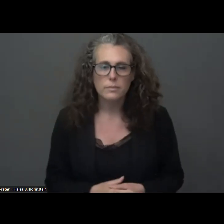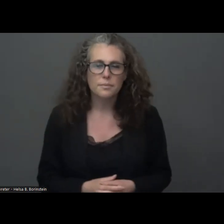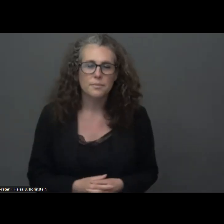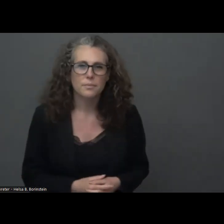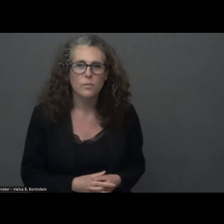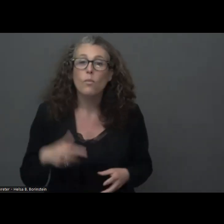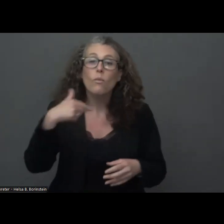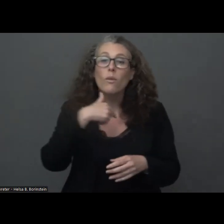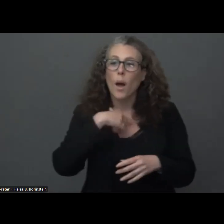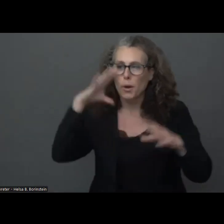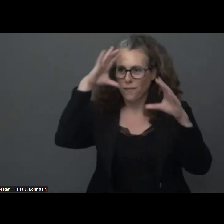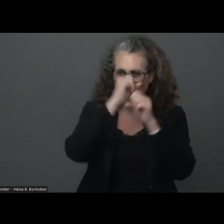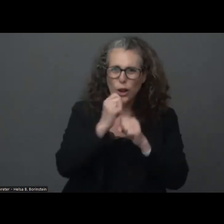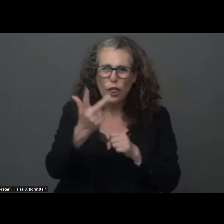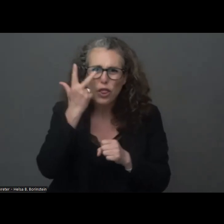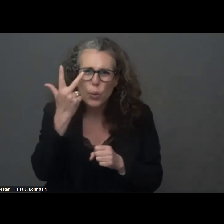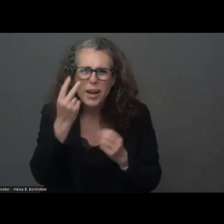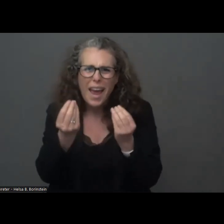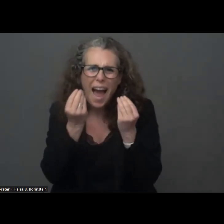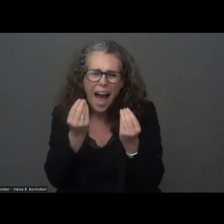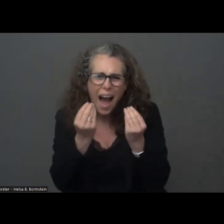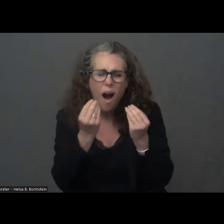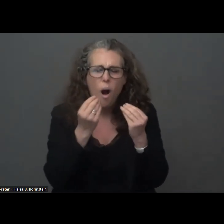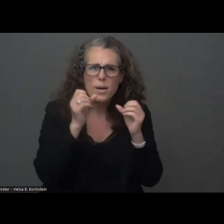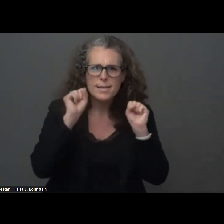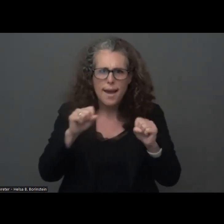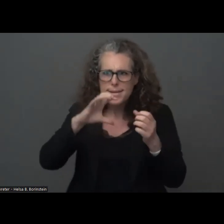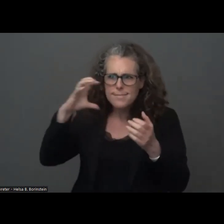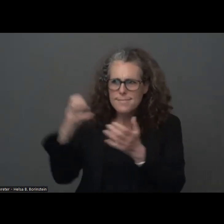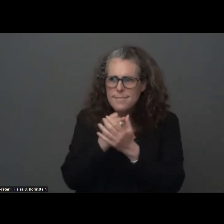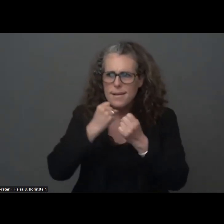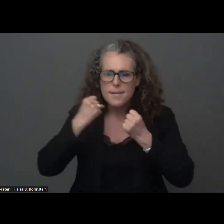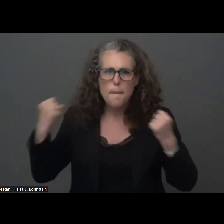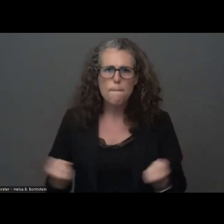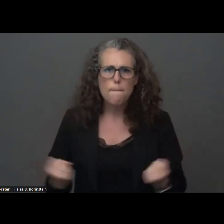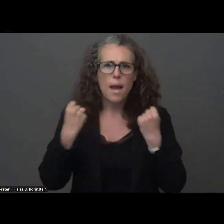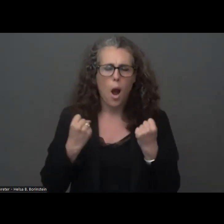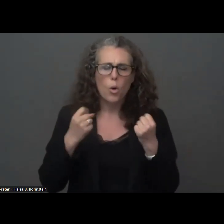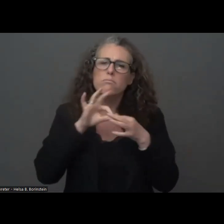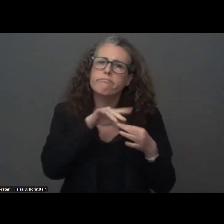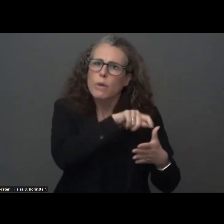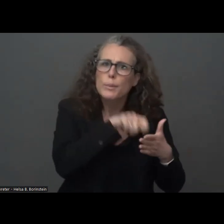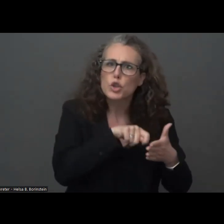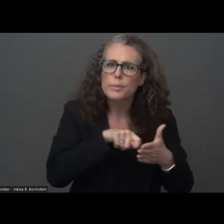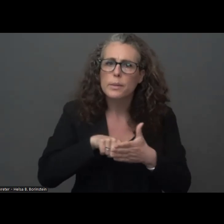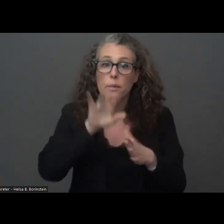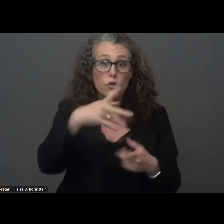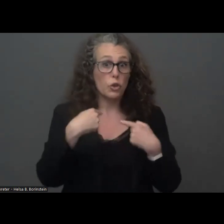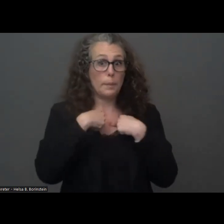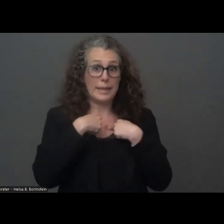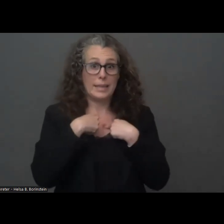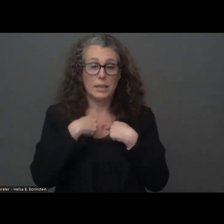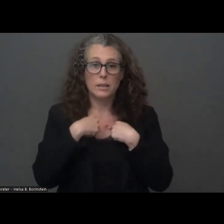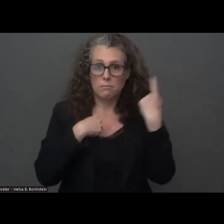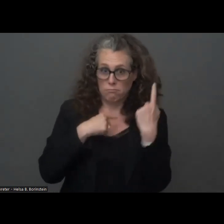on 3 ways of how I see us being able to harness the power of disability inclusive procurement, which for me is 1, how